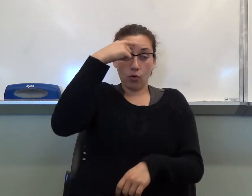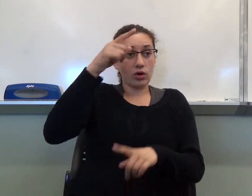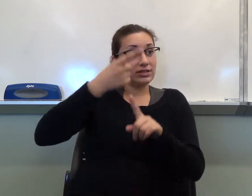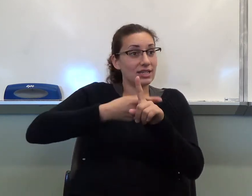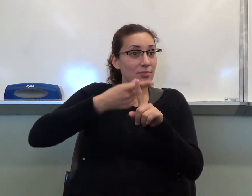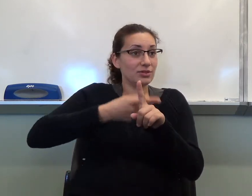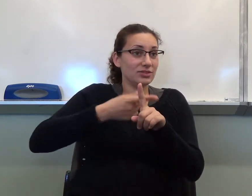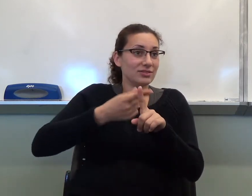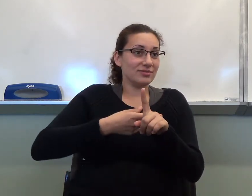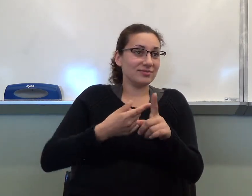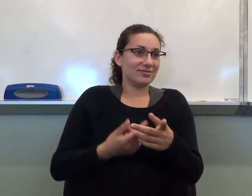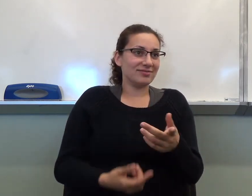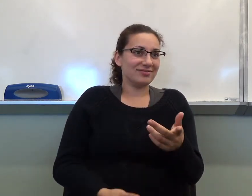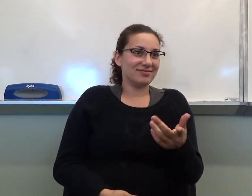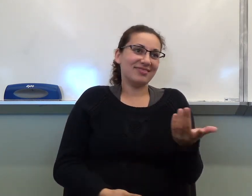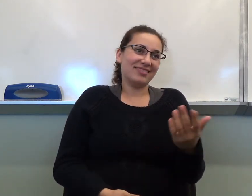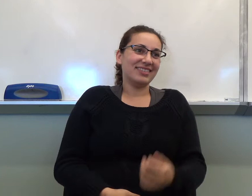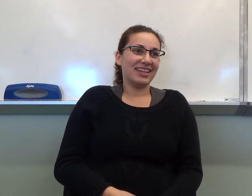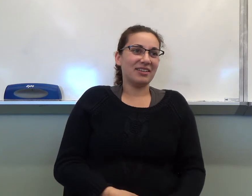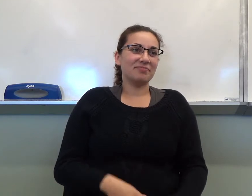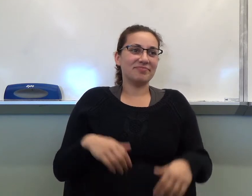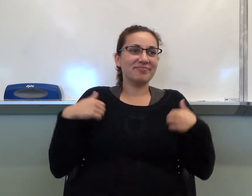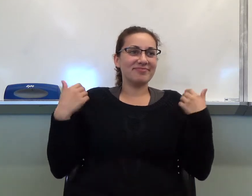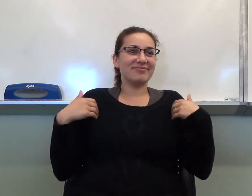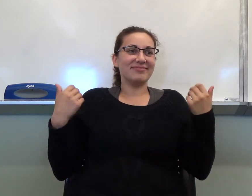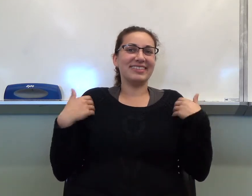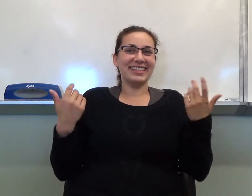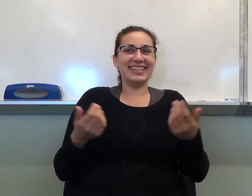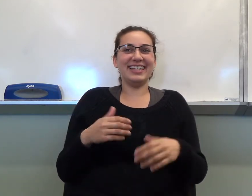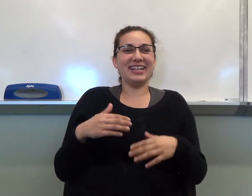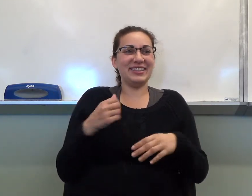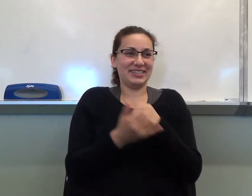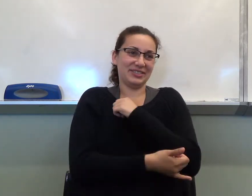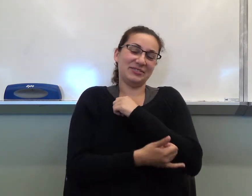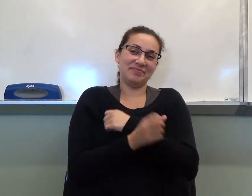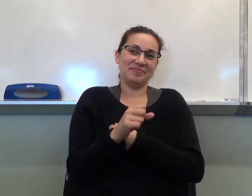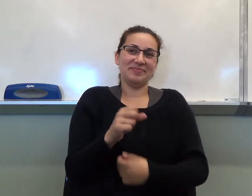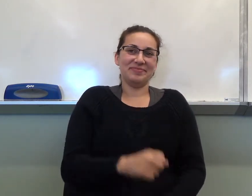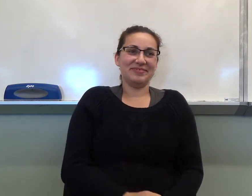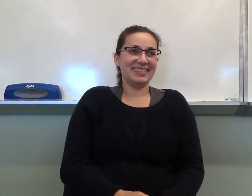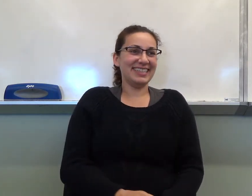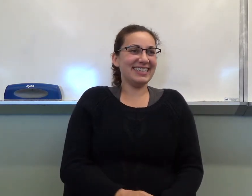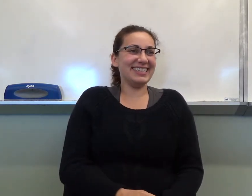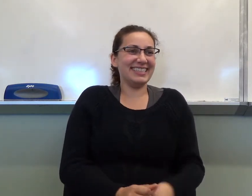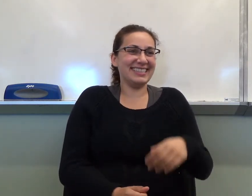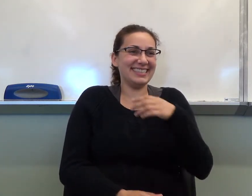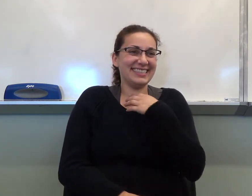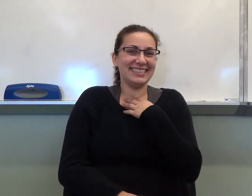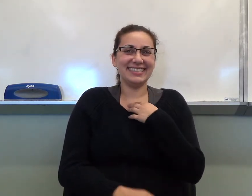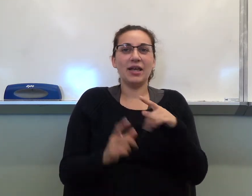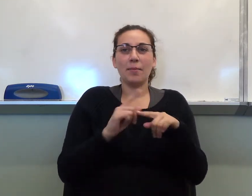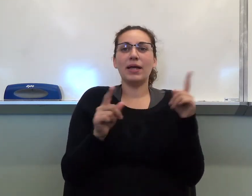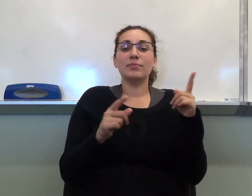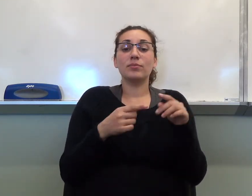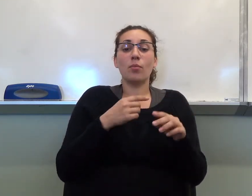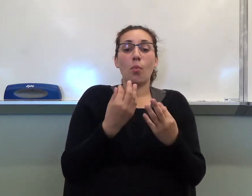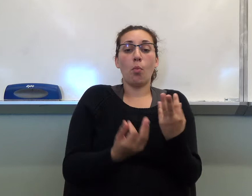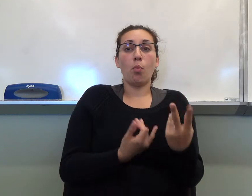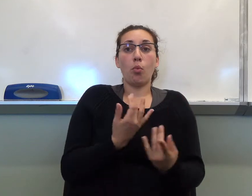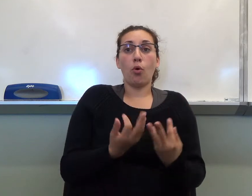the freezing point of water, it's not at 32 degrees, it's at 0 degrees. And the boiling point of water is